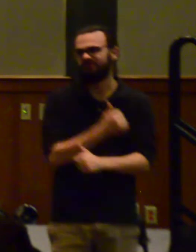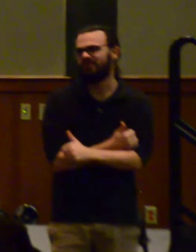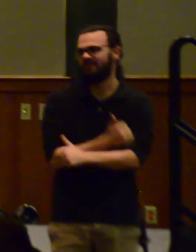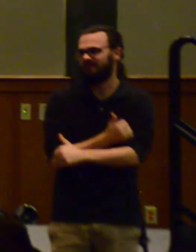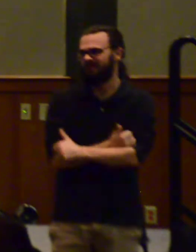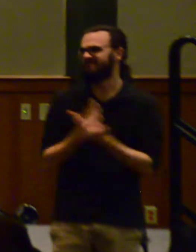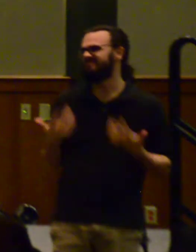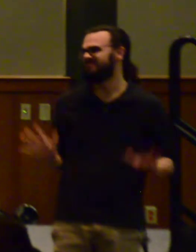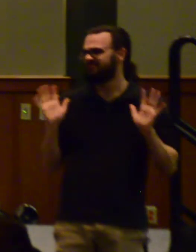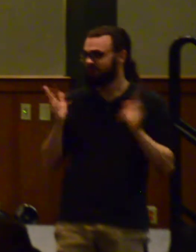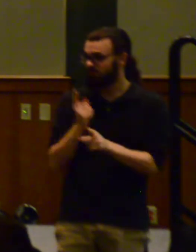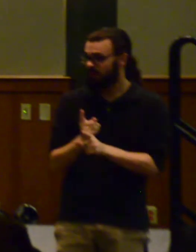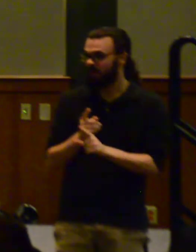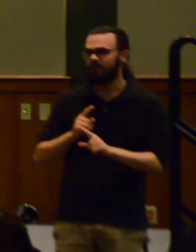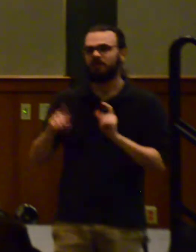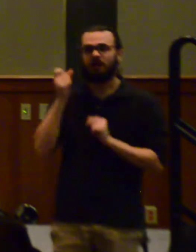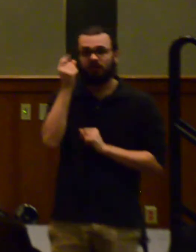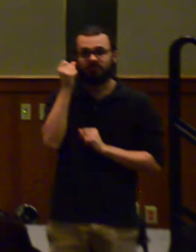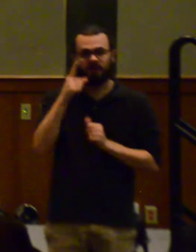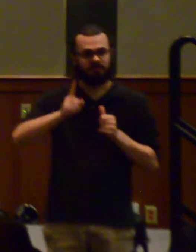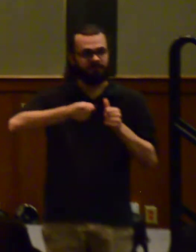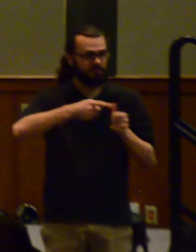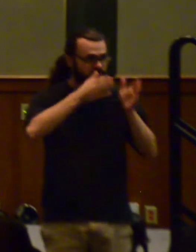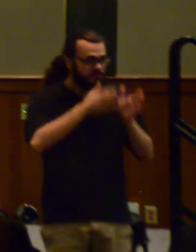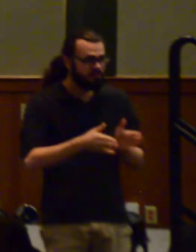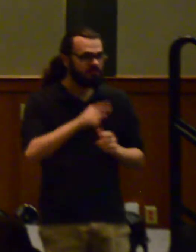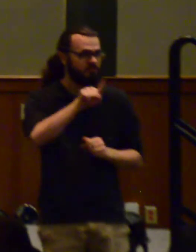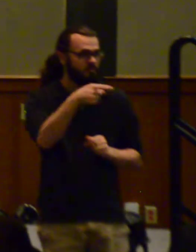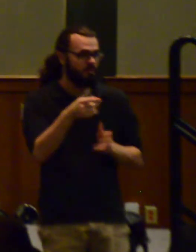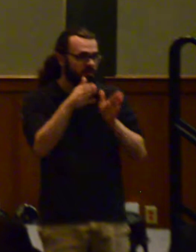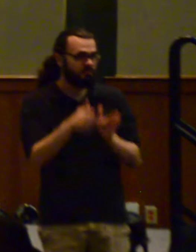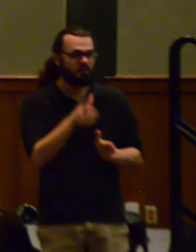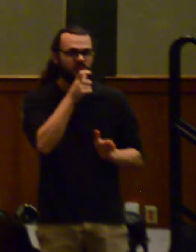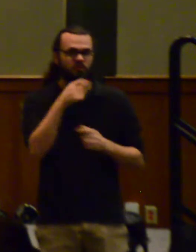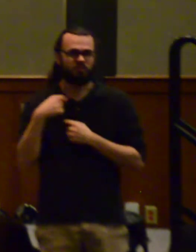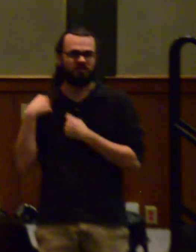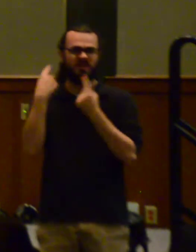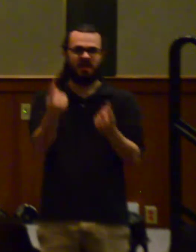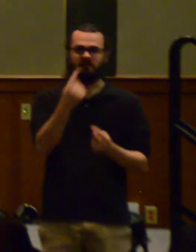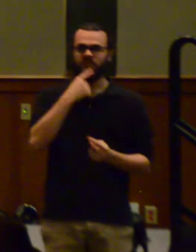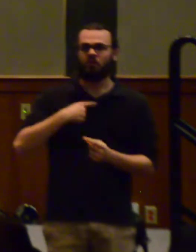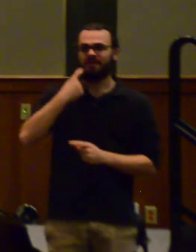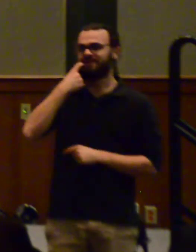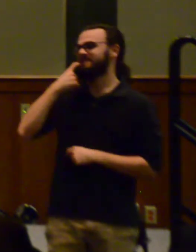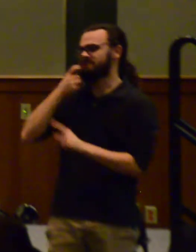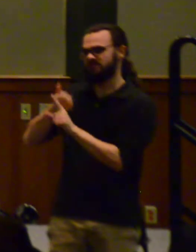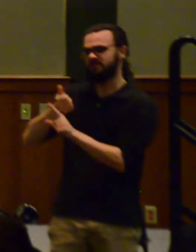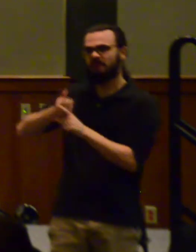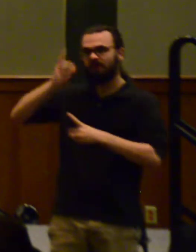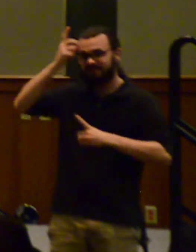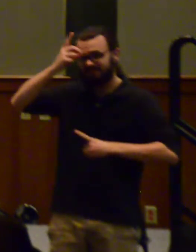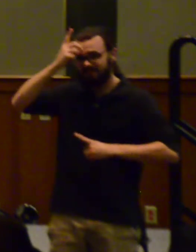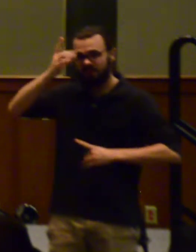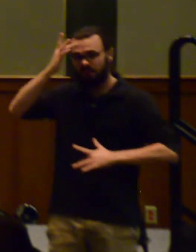But the first and the only person who ever told me that addiction is a disease was my mom. I still remember when she